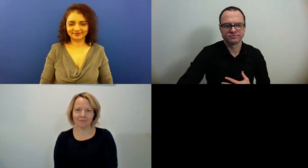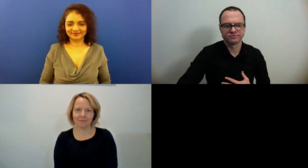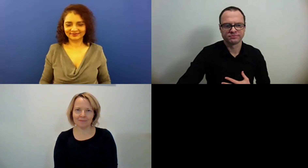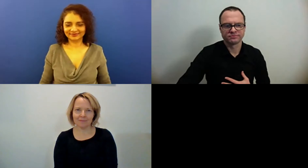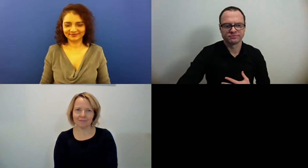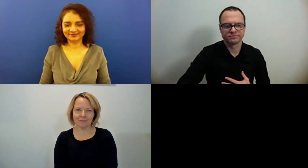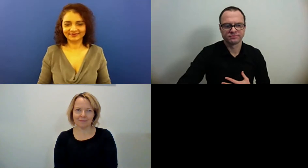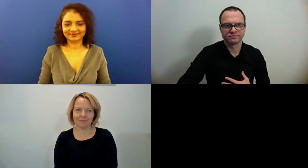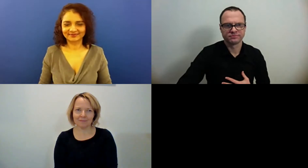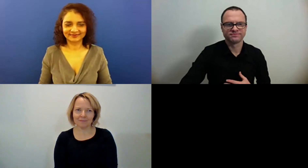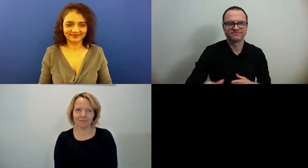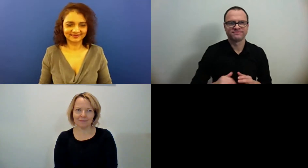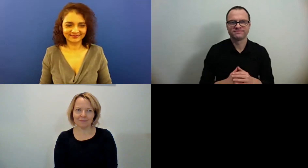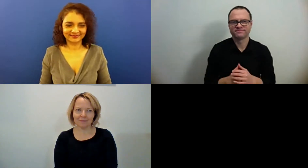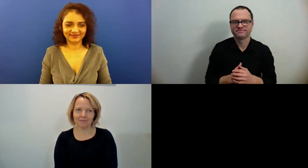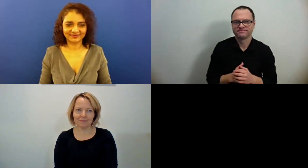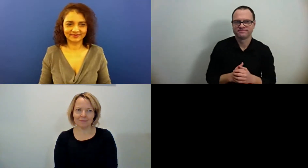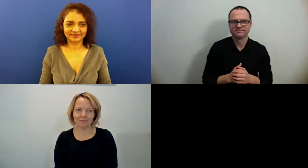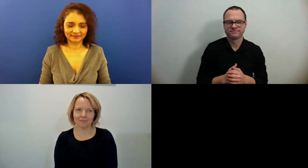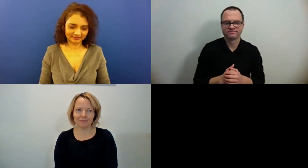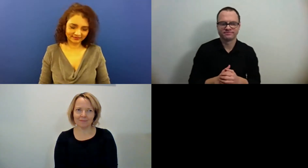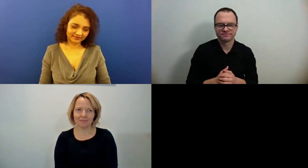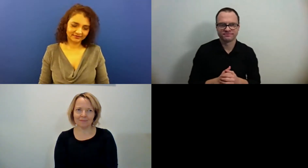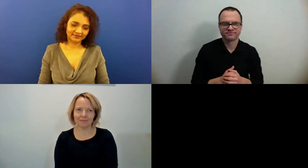That stopped my heart for a second.